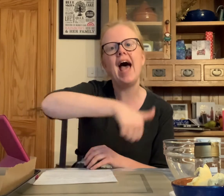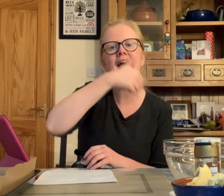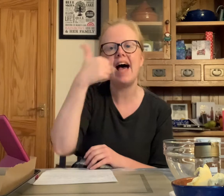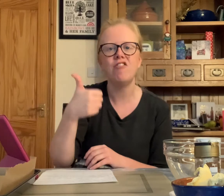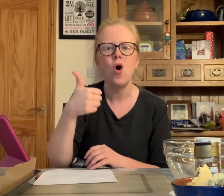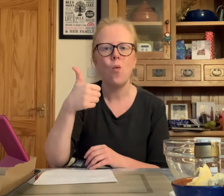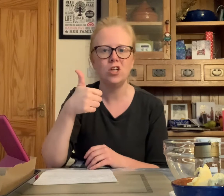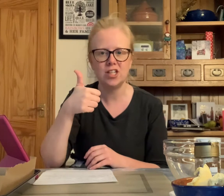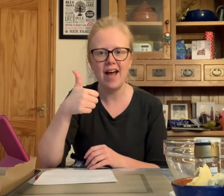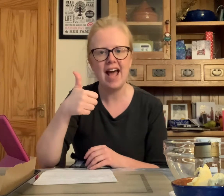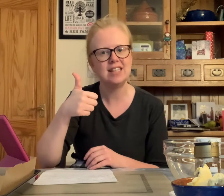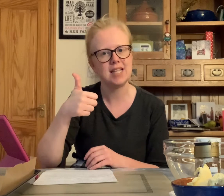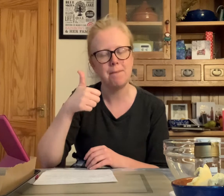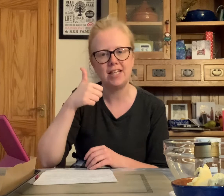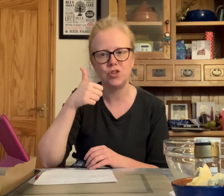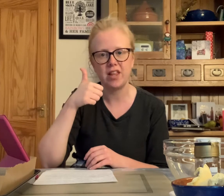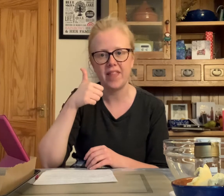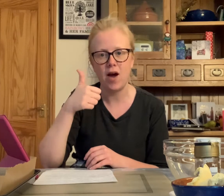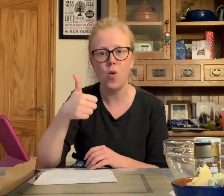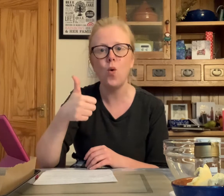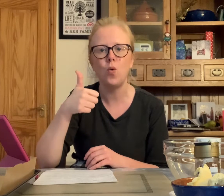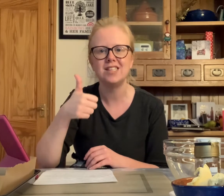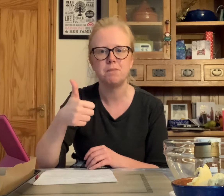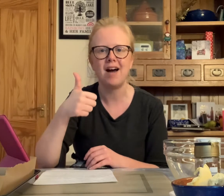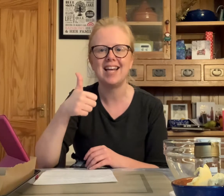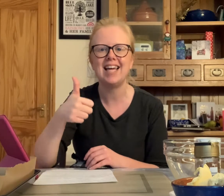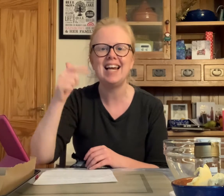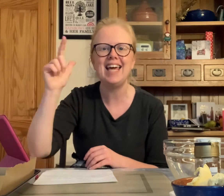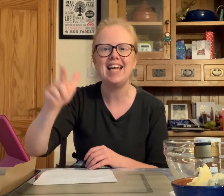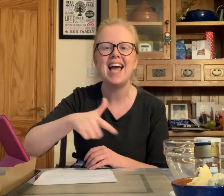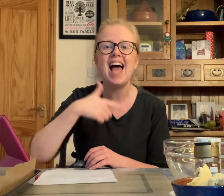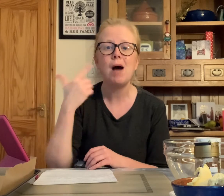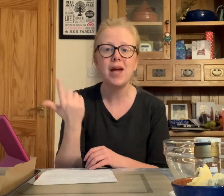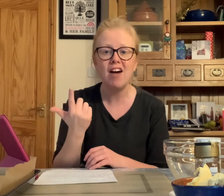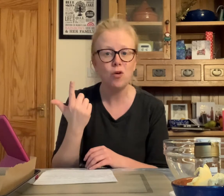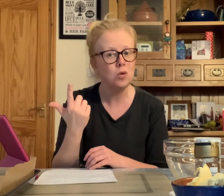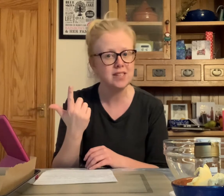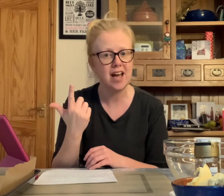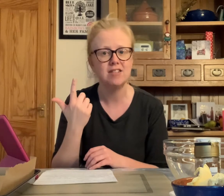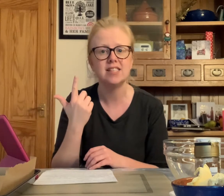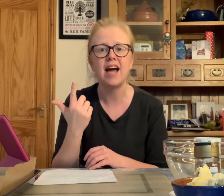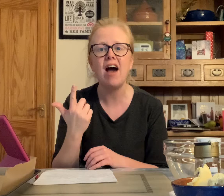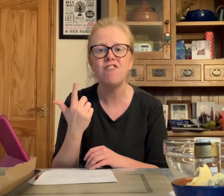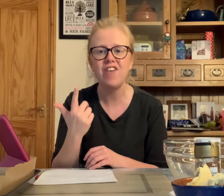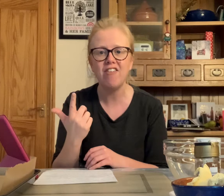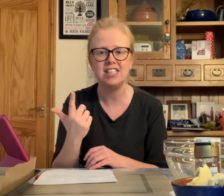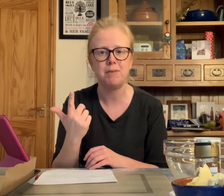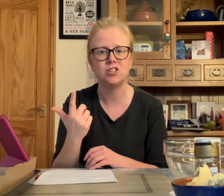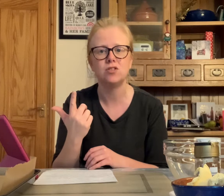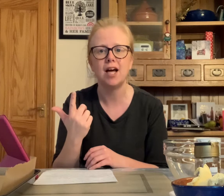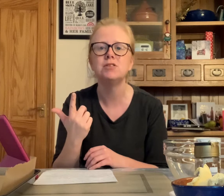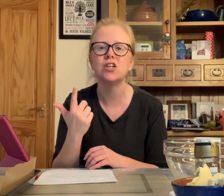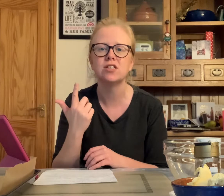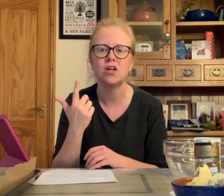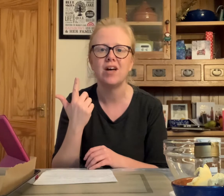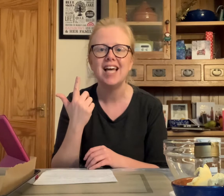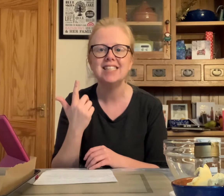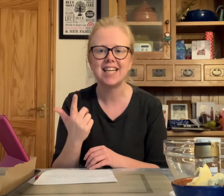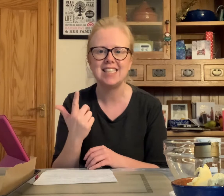have washed our hands and made sure that they're all sparkly and clean, and we have also sung our very special Time to Cook song to get us in